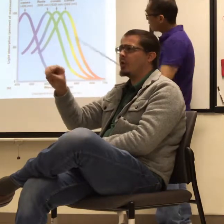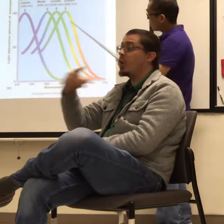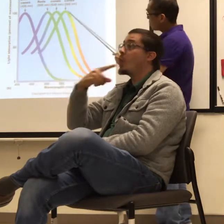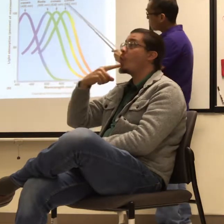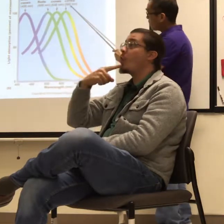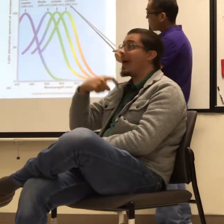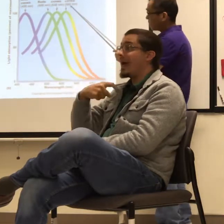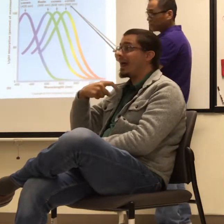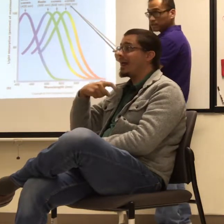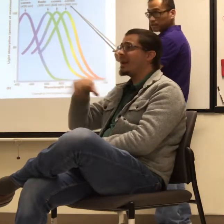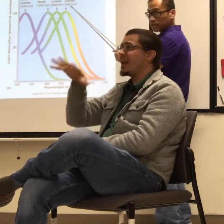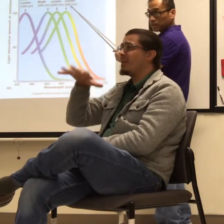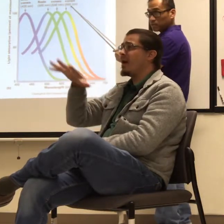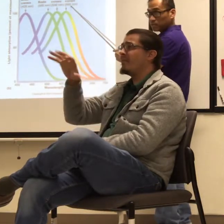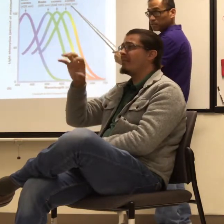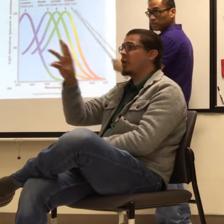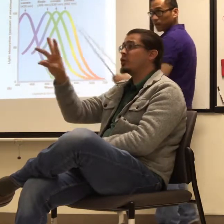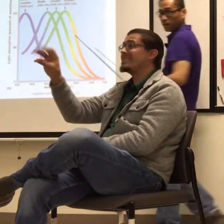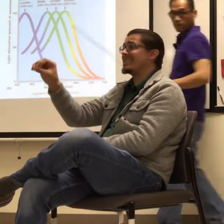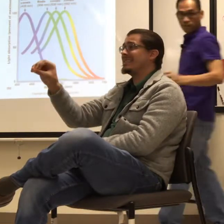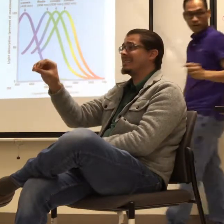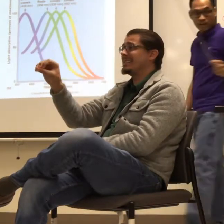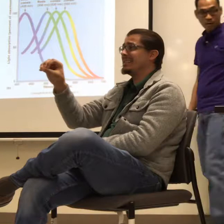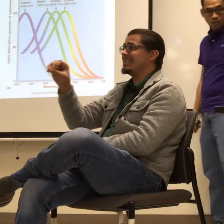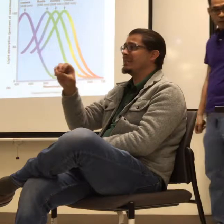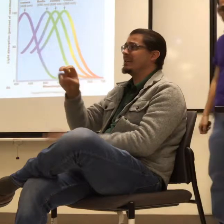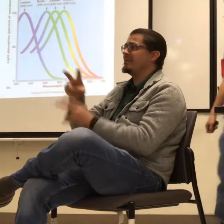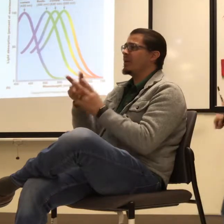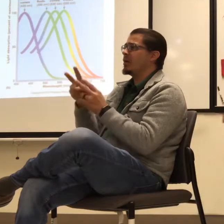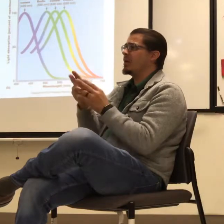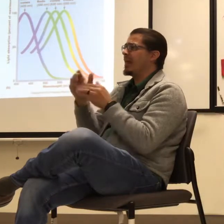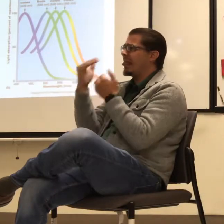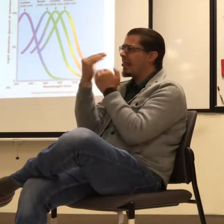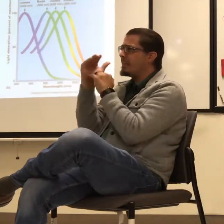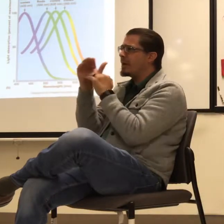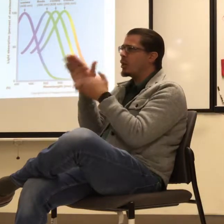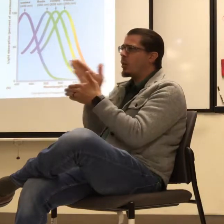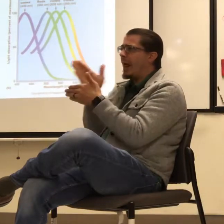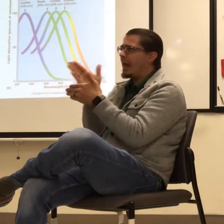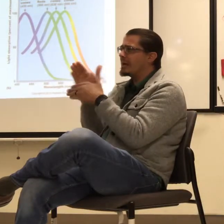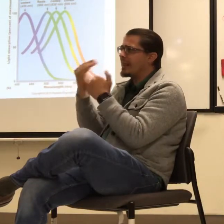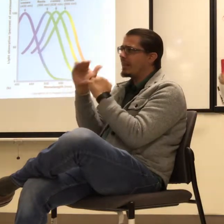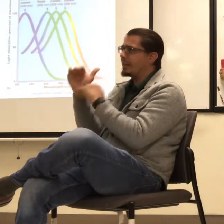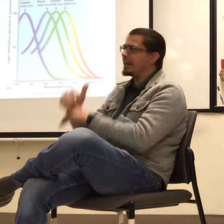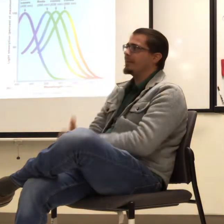red, it's about 560. So it's a very, very narrow range.